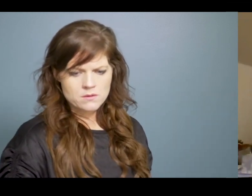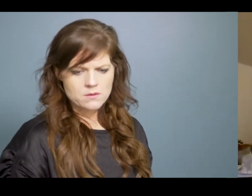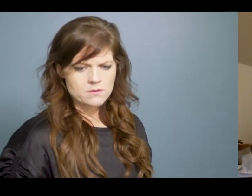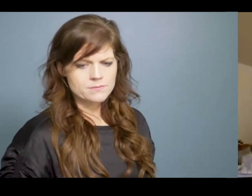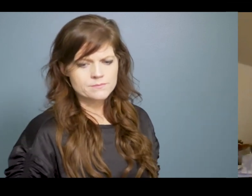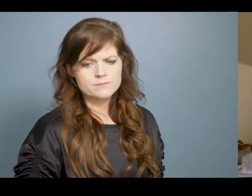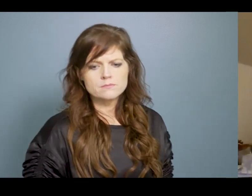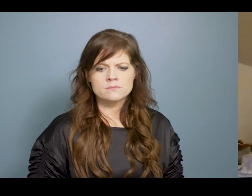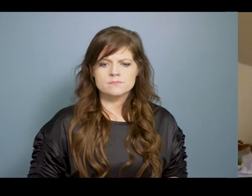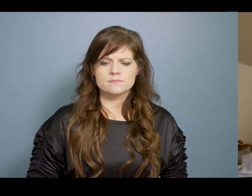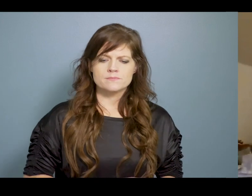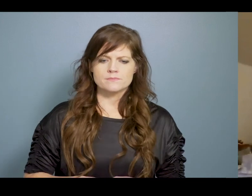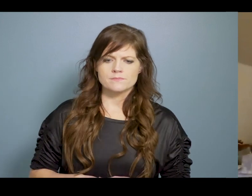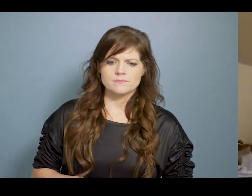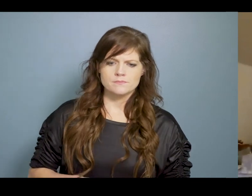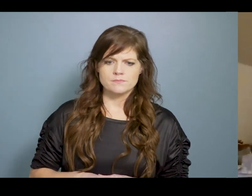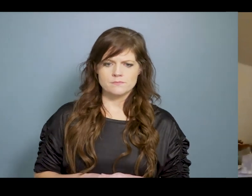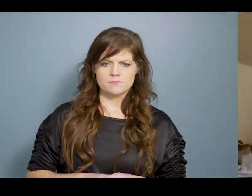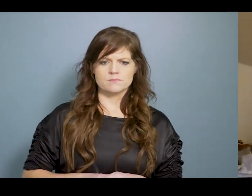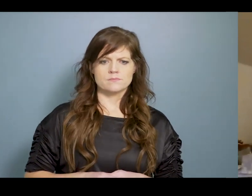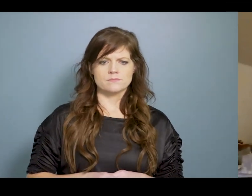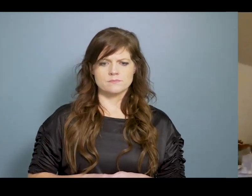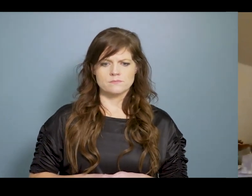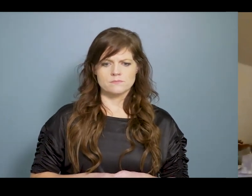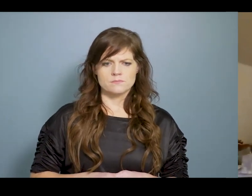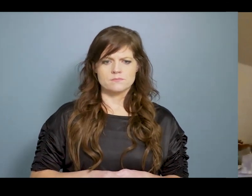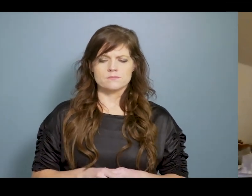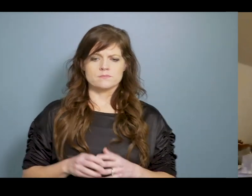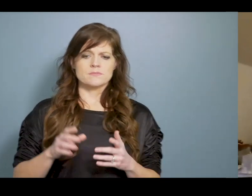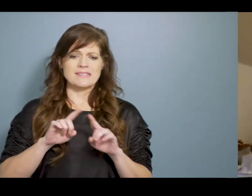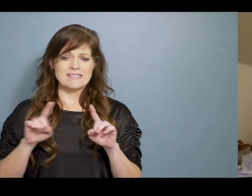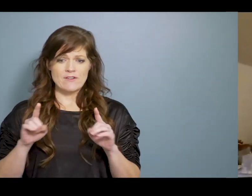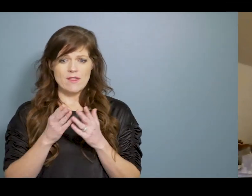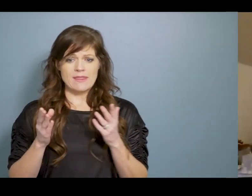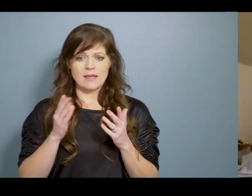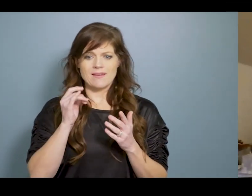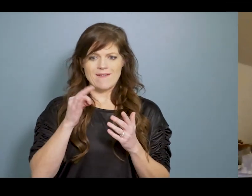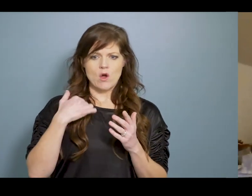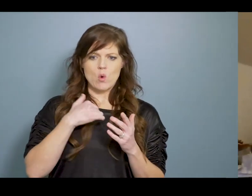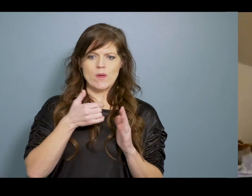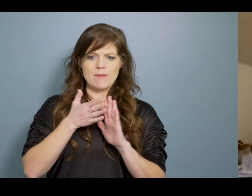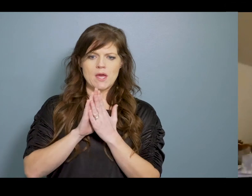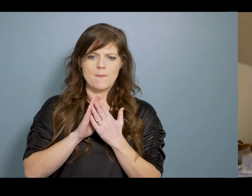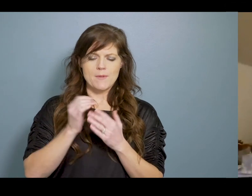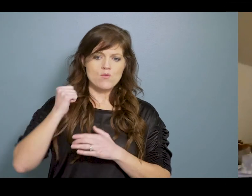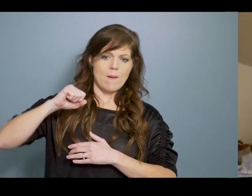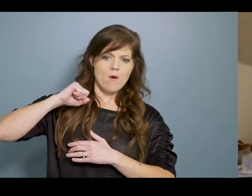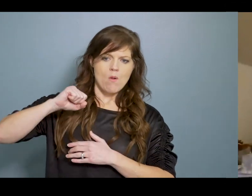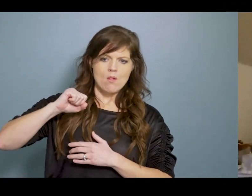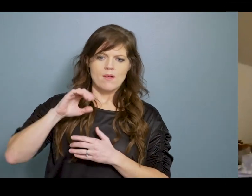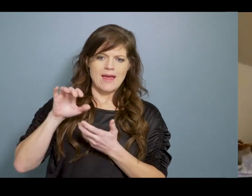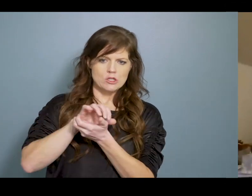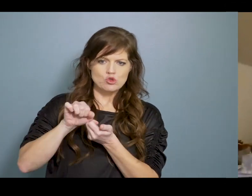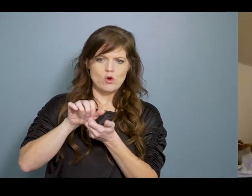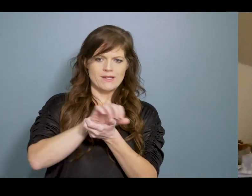sharing their thoughts and their information, the right to free speech. It's a different thing to become disruptive.